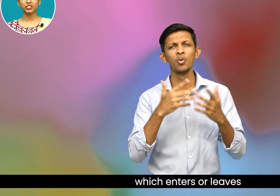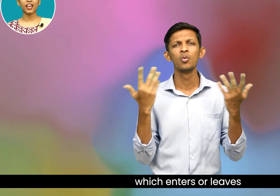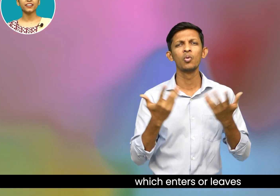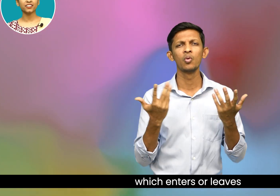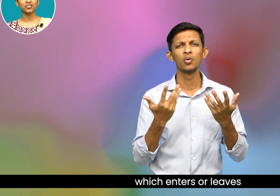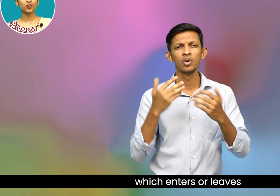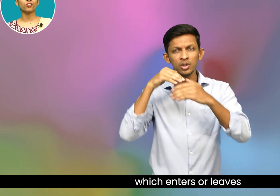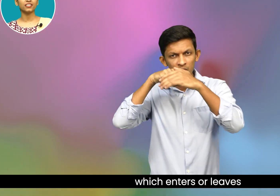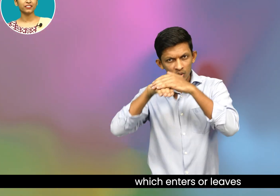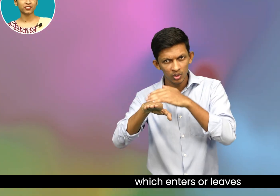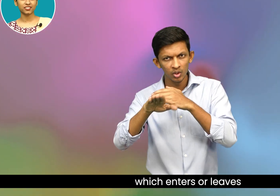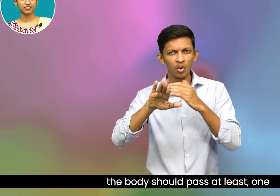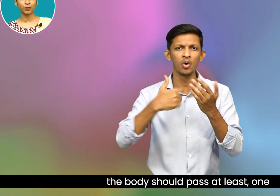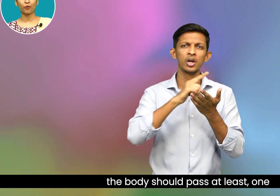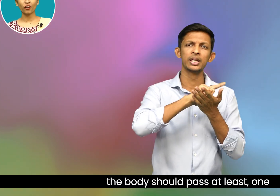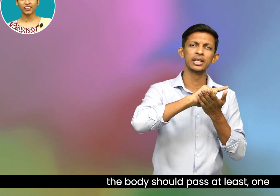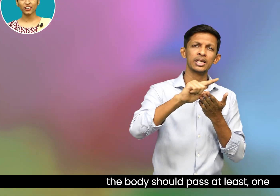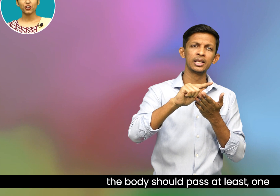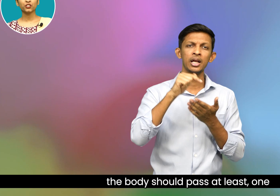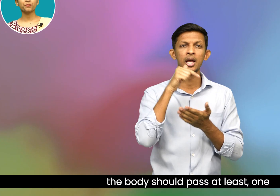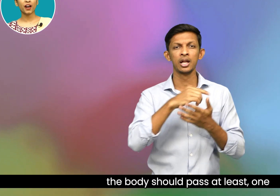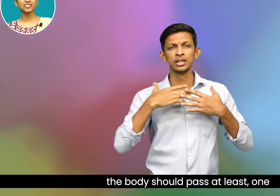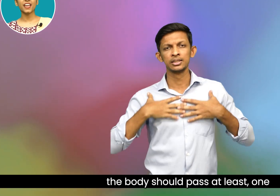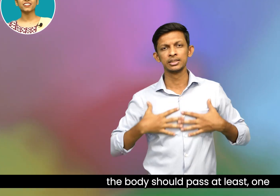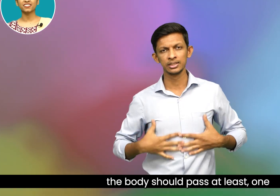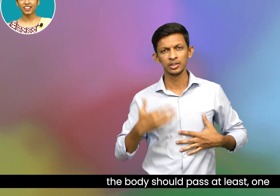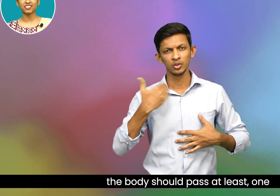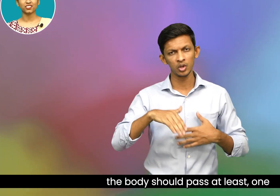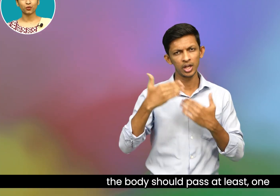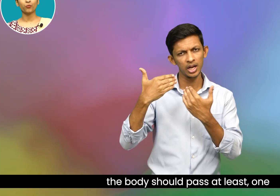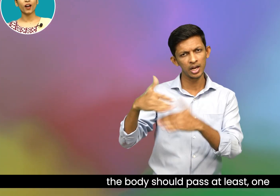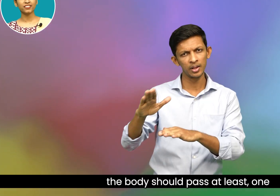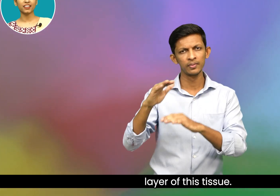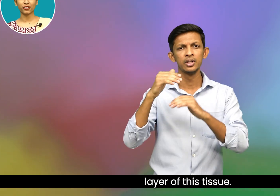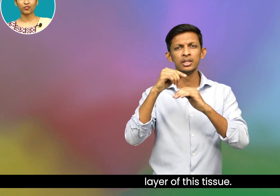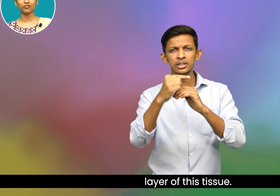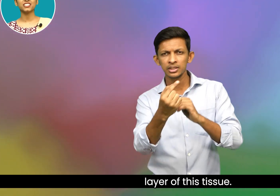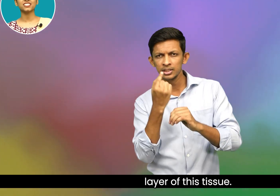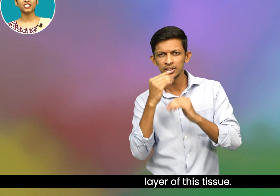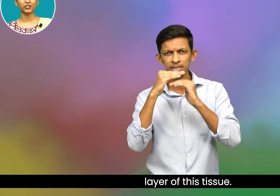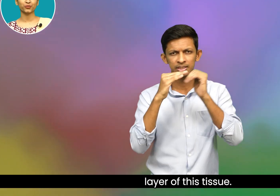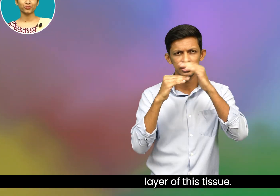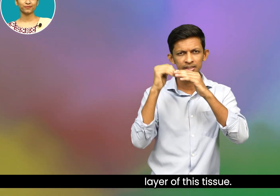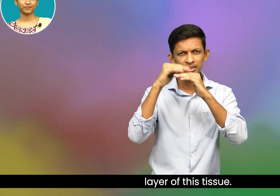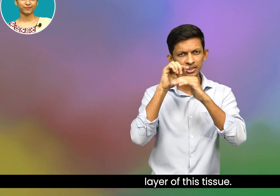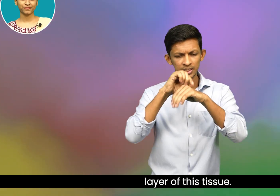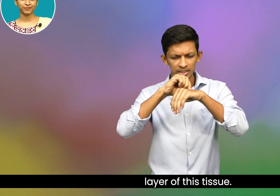Anything which enters or leaves the body should pass at least one layer of this